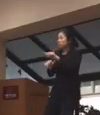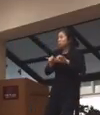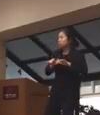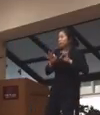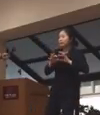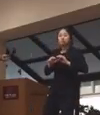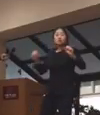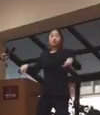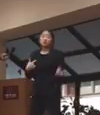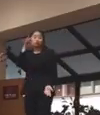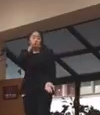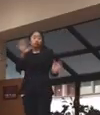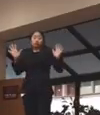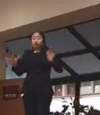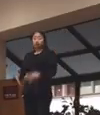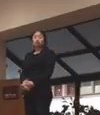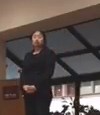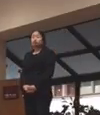thought.